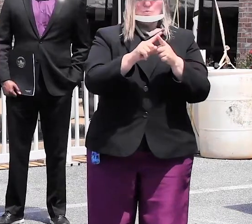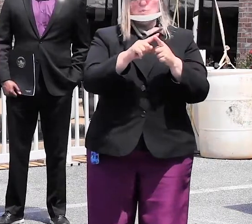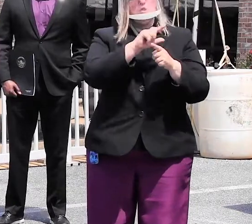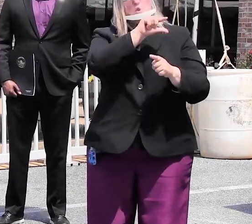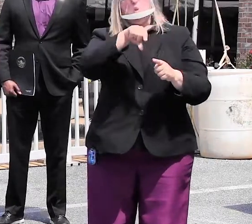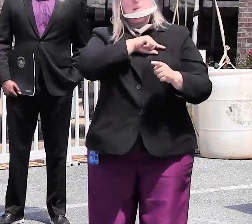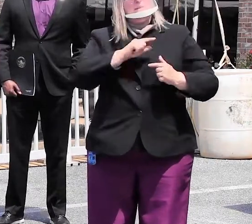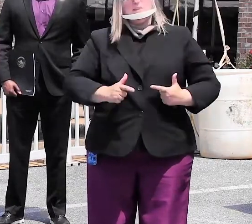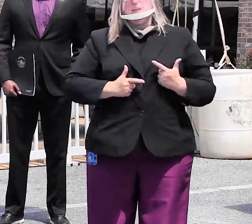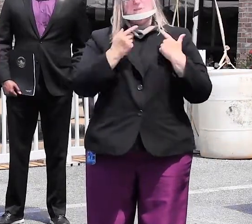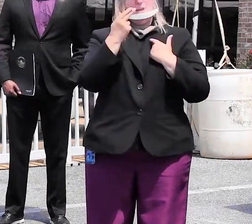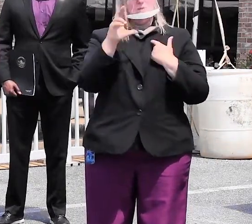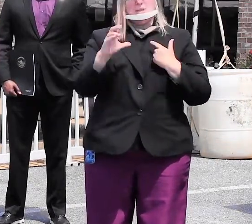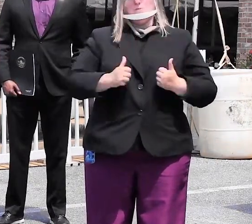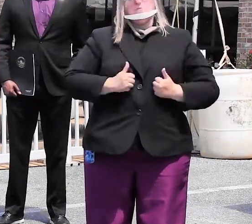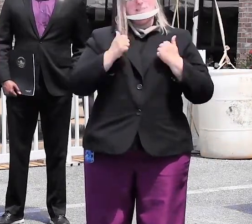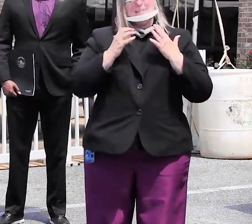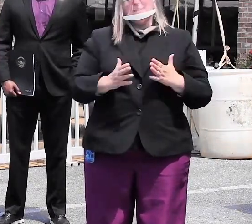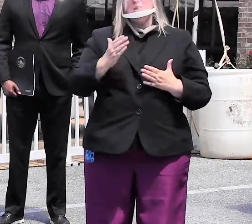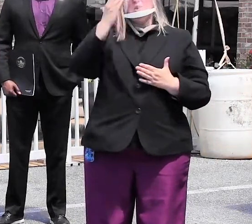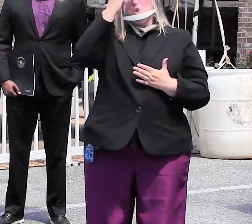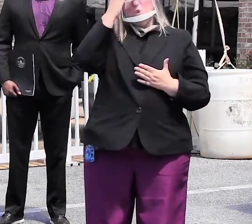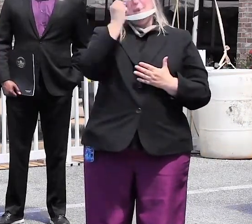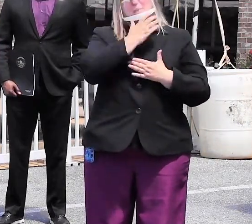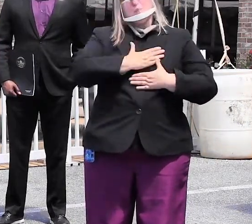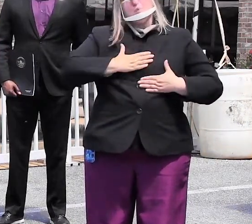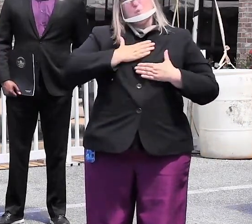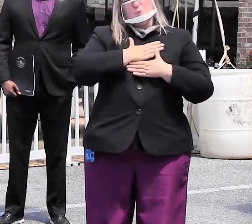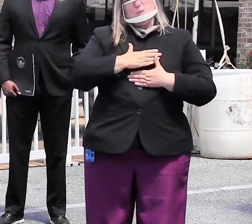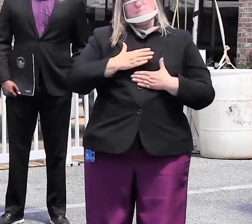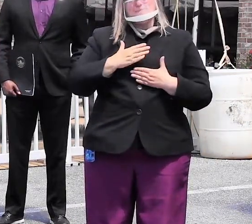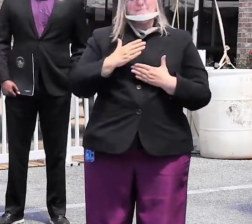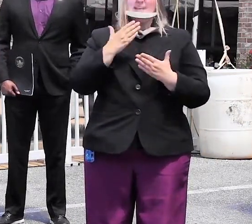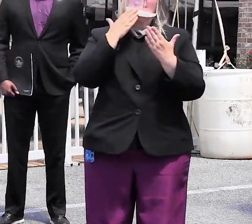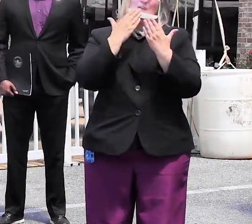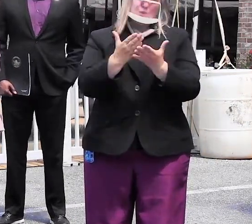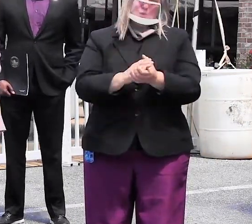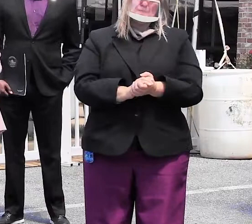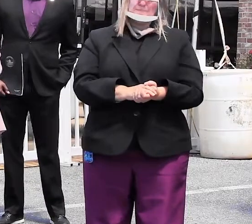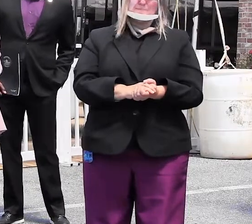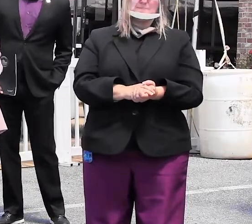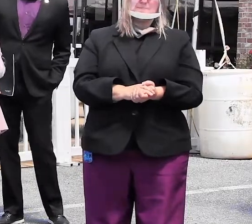of life Howard County residents know and enjoy. Thank you.